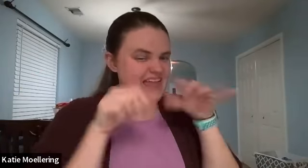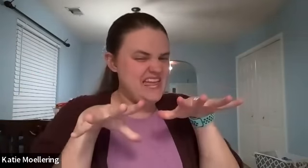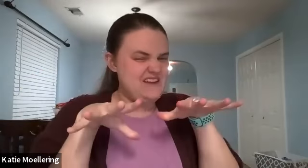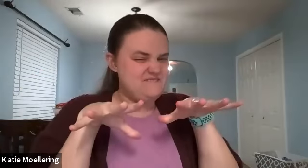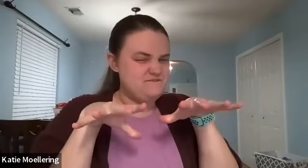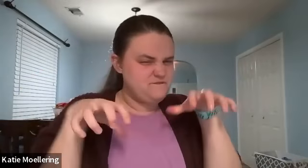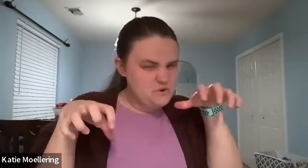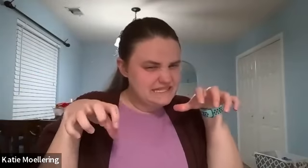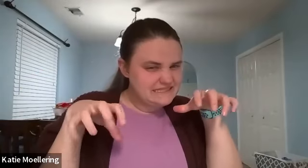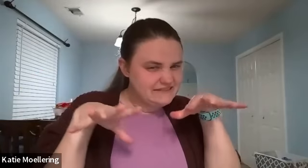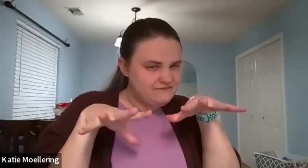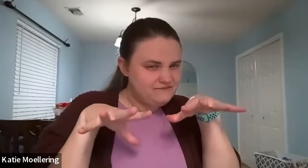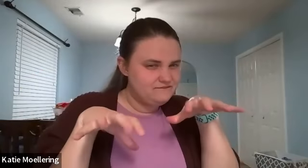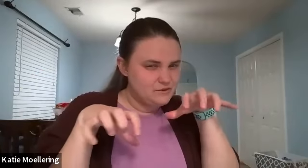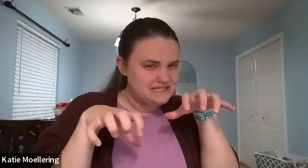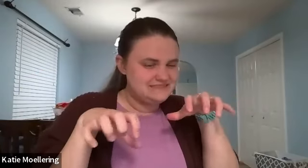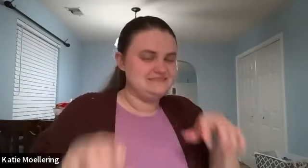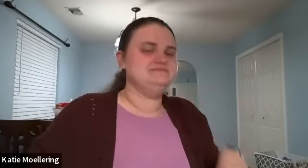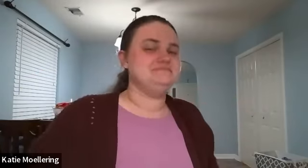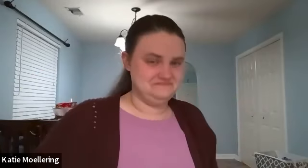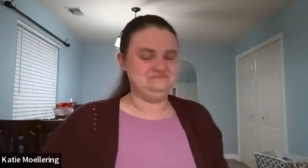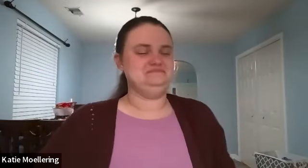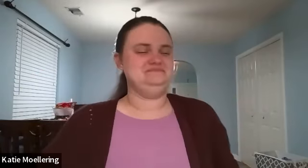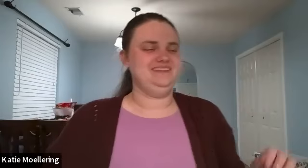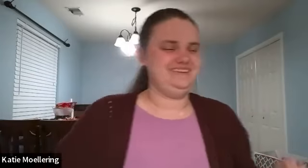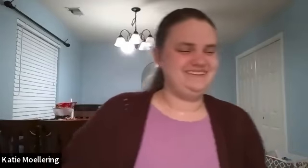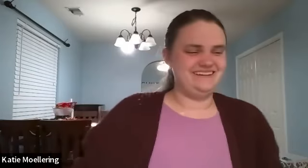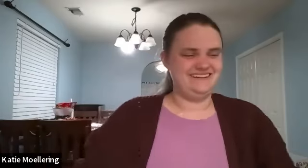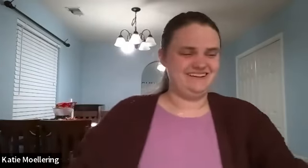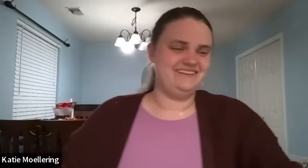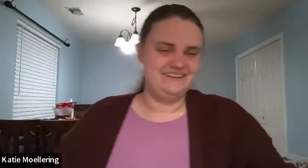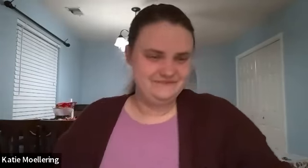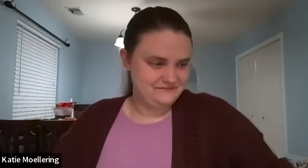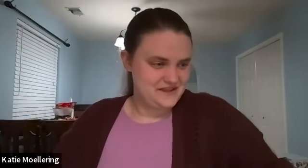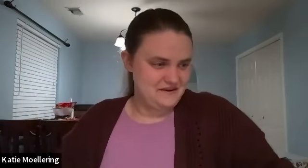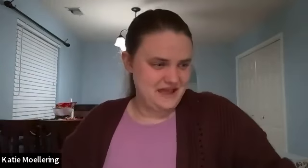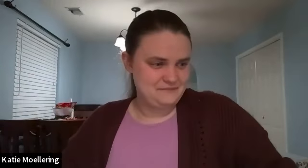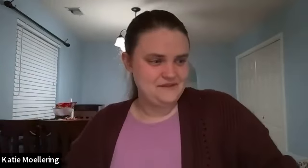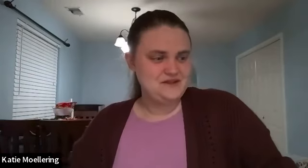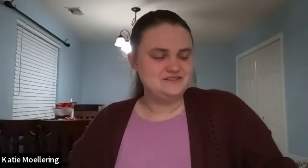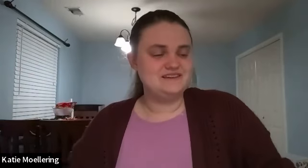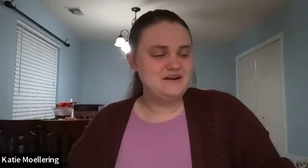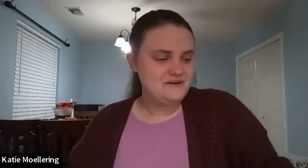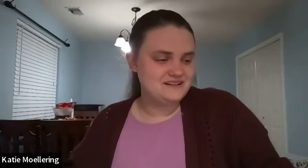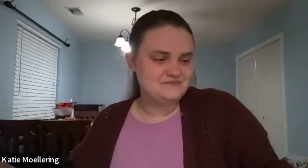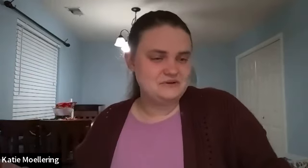And then frozen, frozen. Good, good, good, good. Okay, so now we're on to more